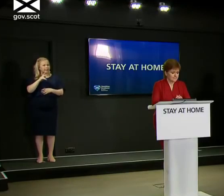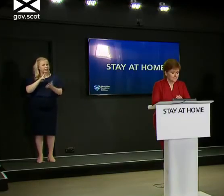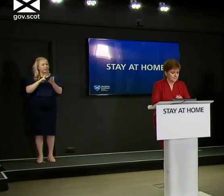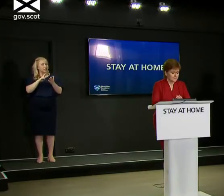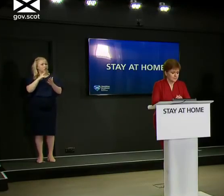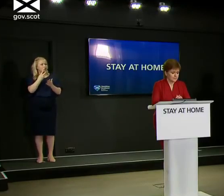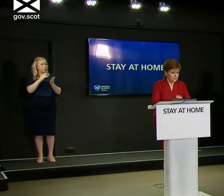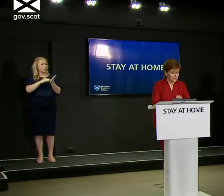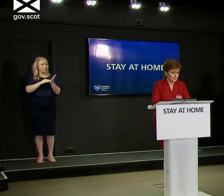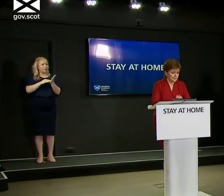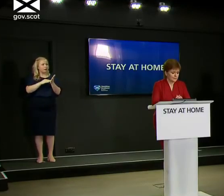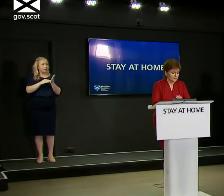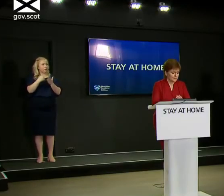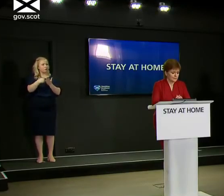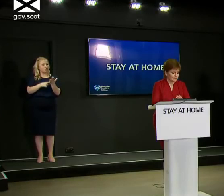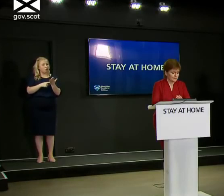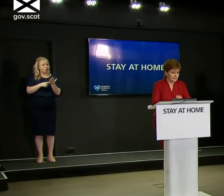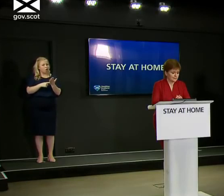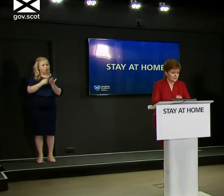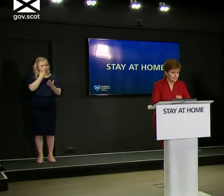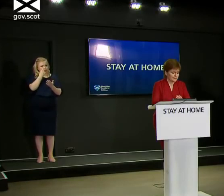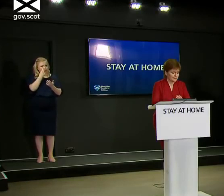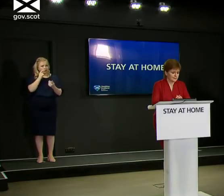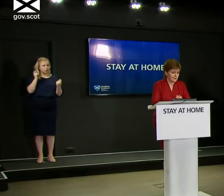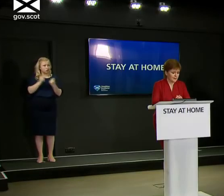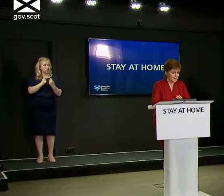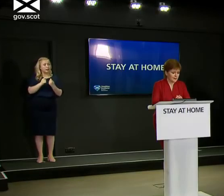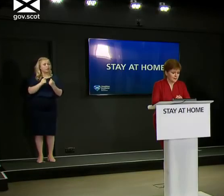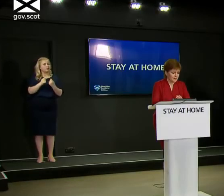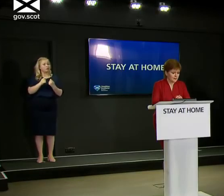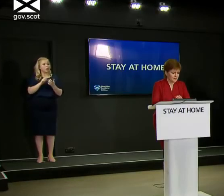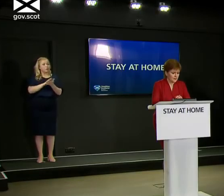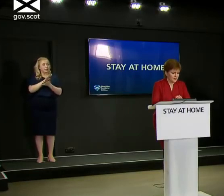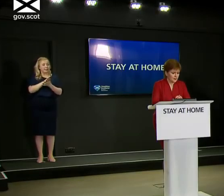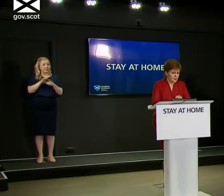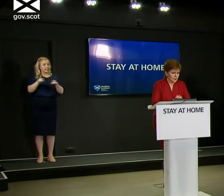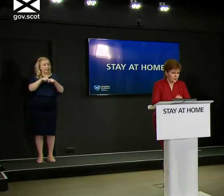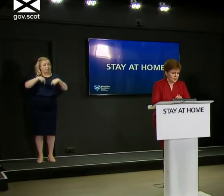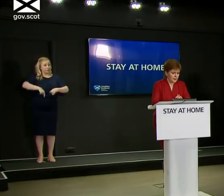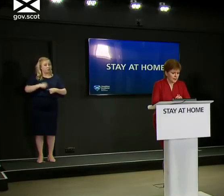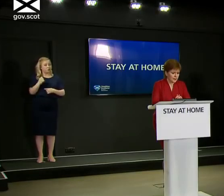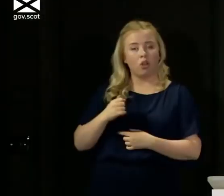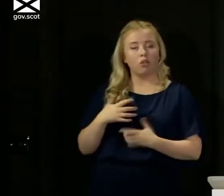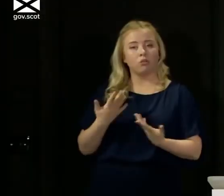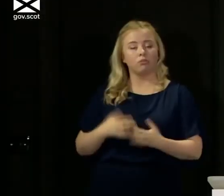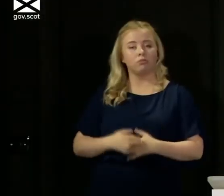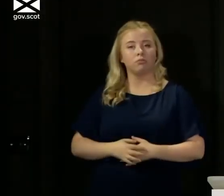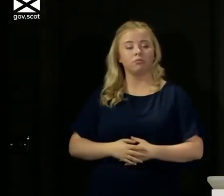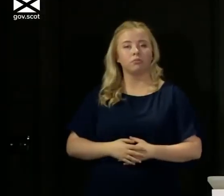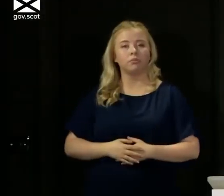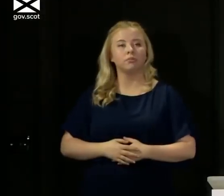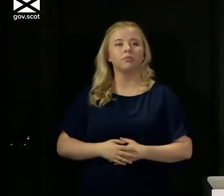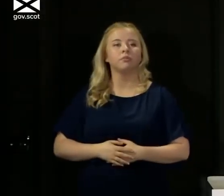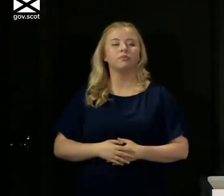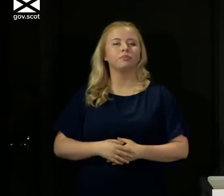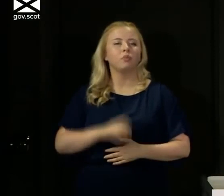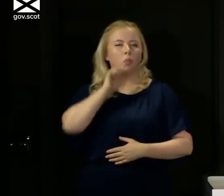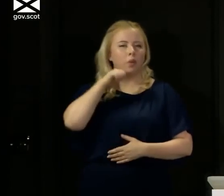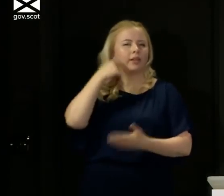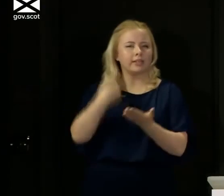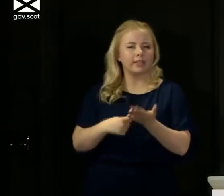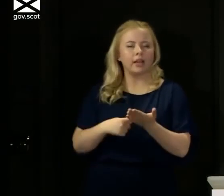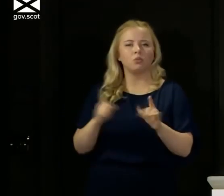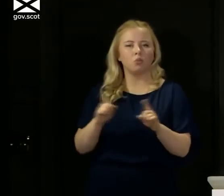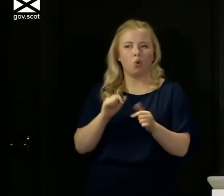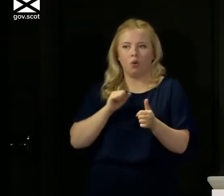in England, whether that will be copied up here or whether you might go your own way on that? We'll take the decisions we think